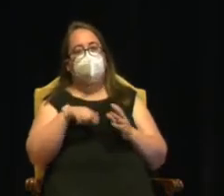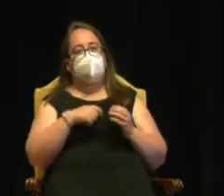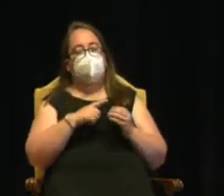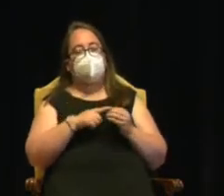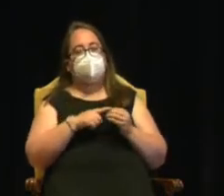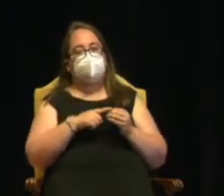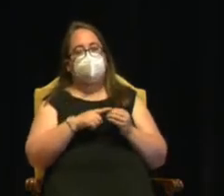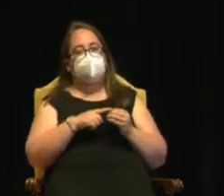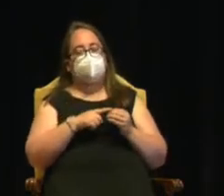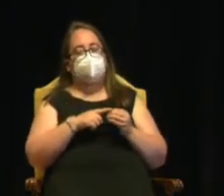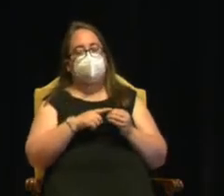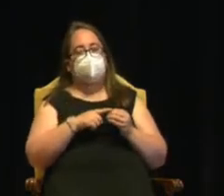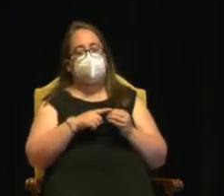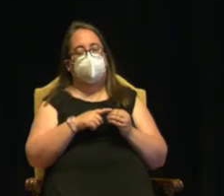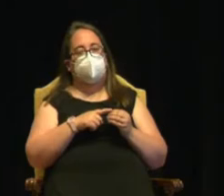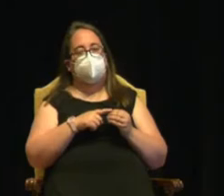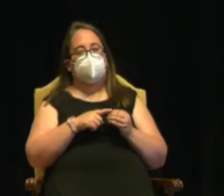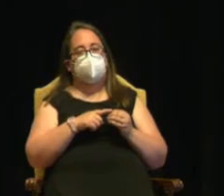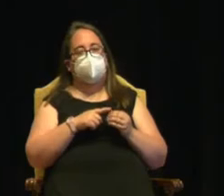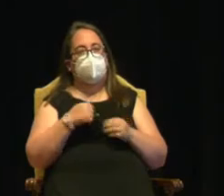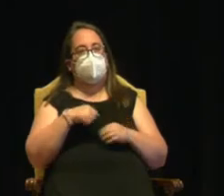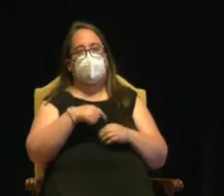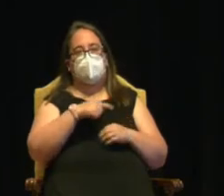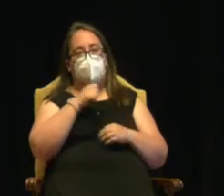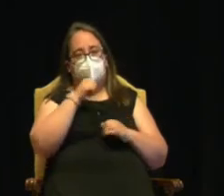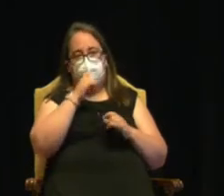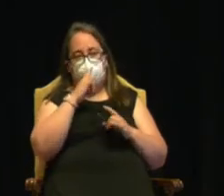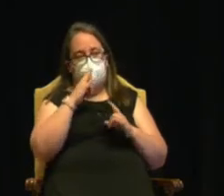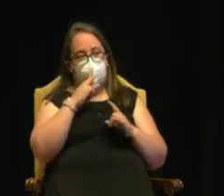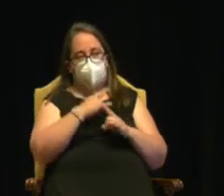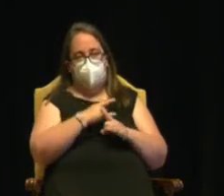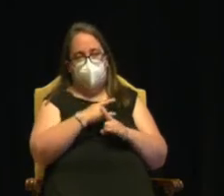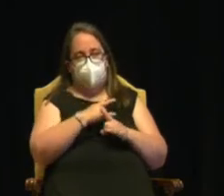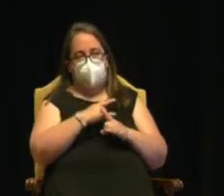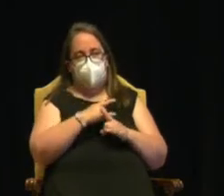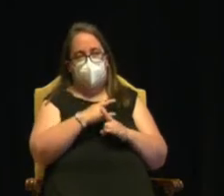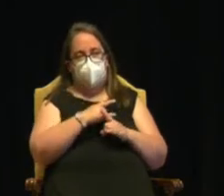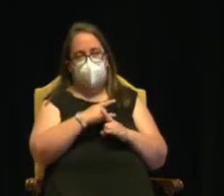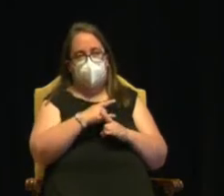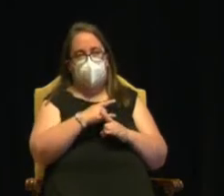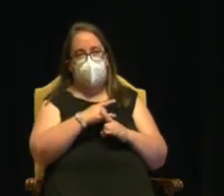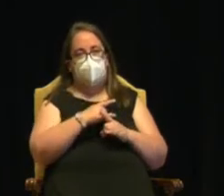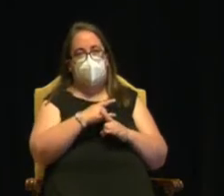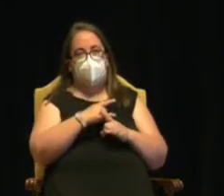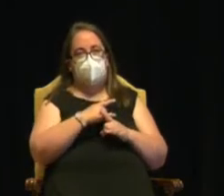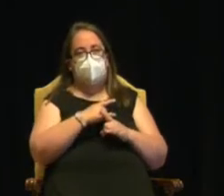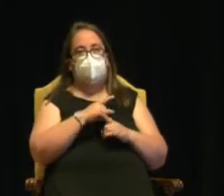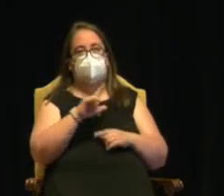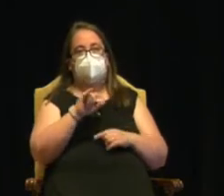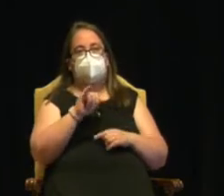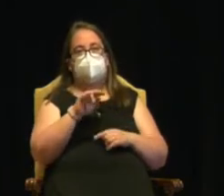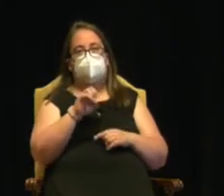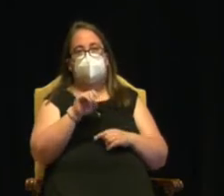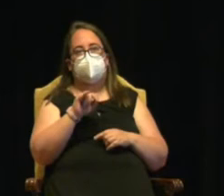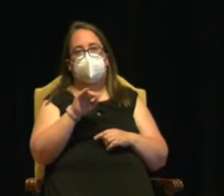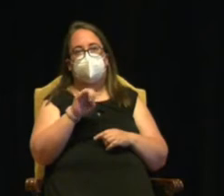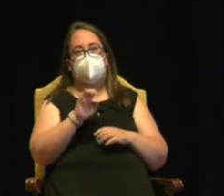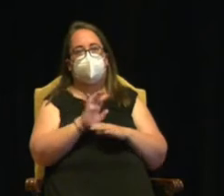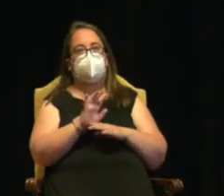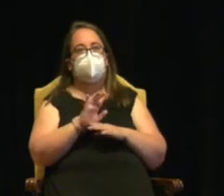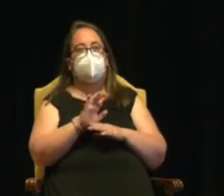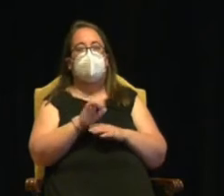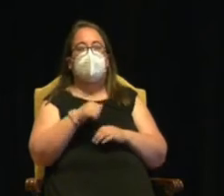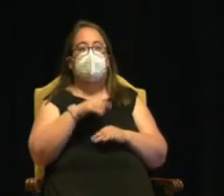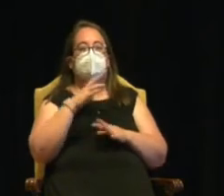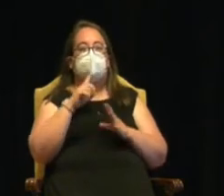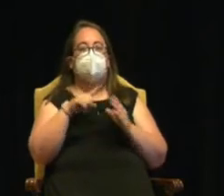fact that we are unironically fond of so-called Lifetime movies. In our head, we were very much